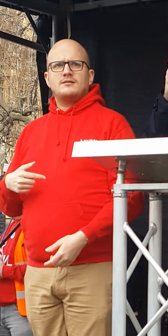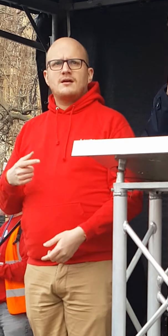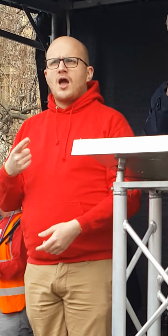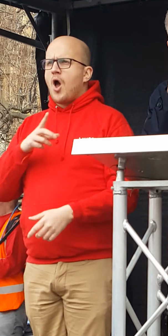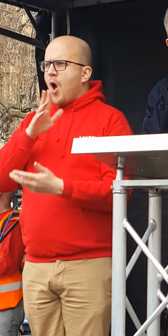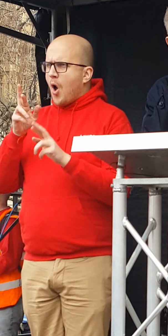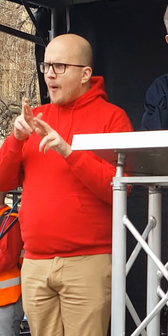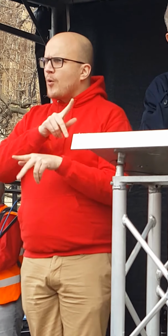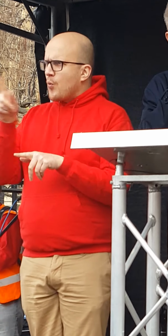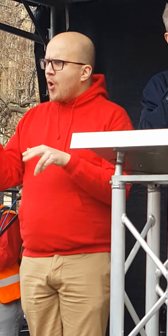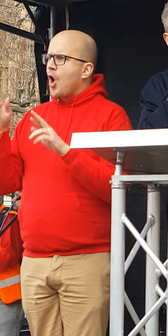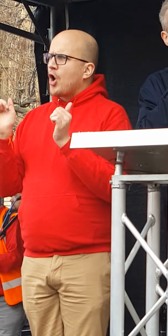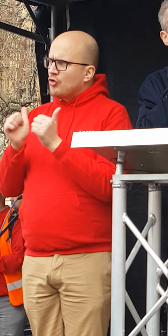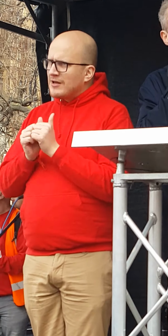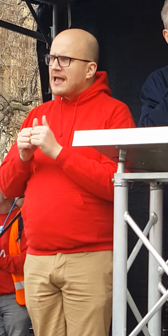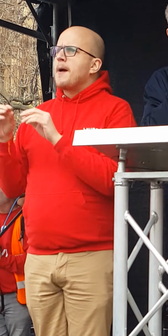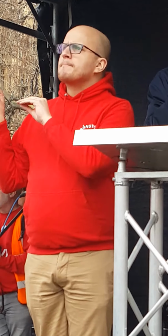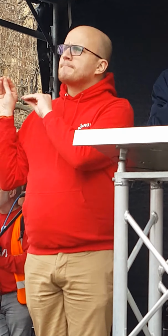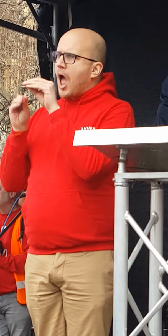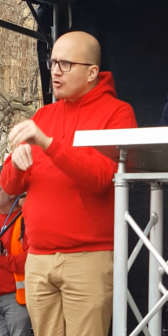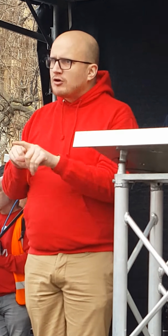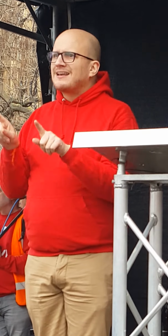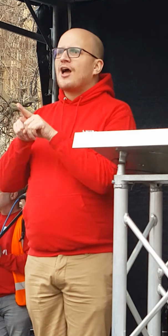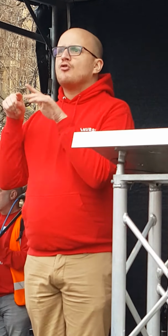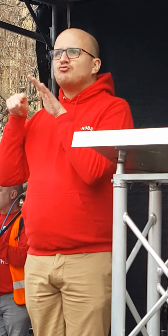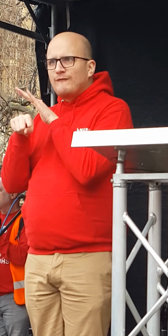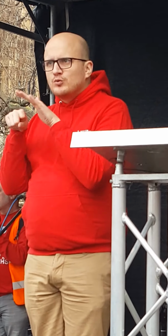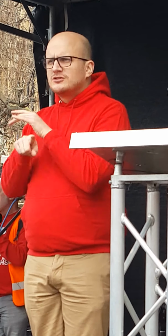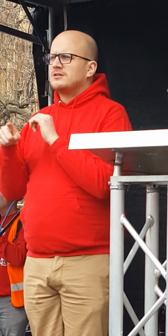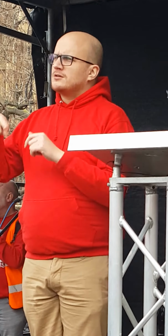Migrants and refugees should be welcome in this country.